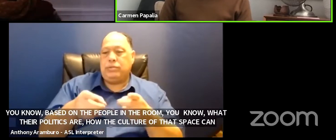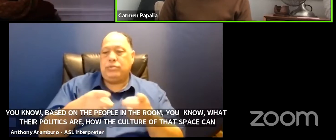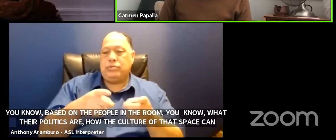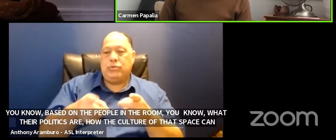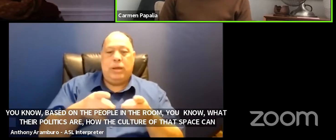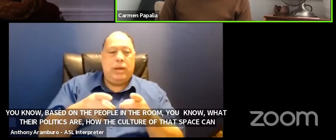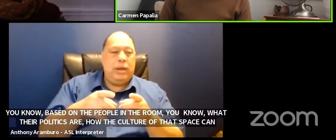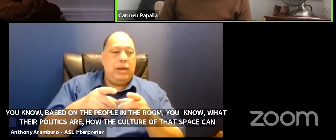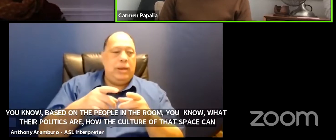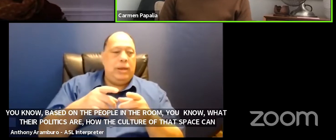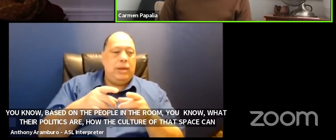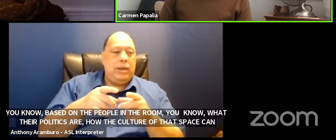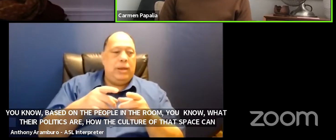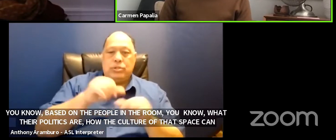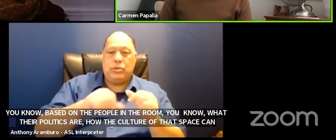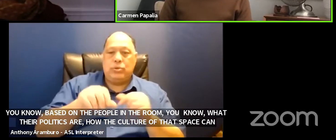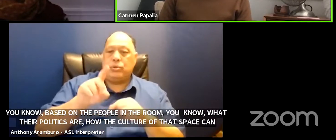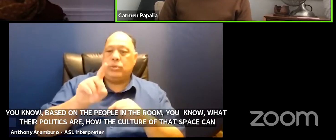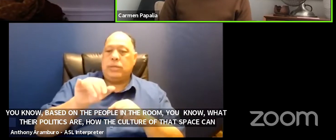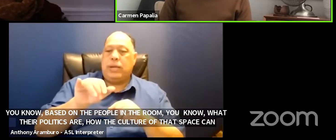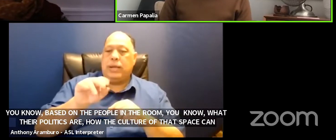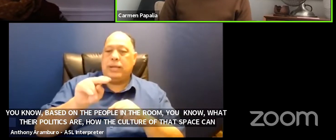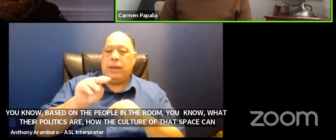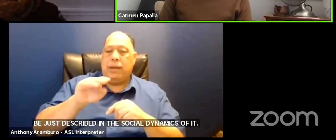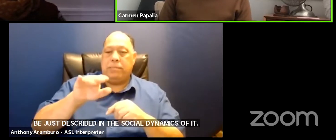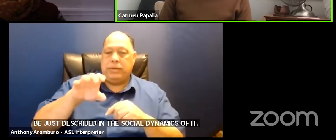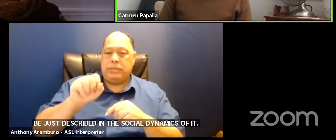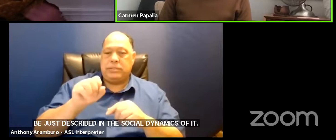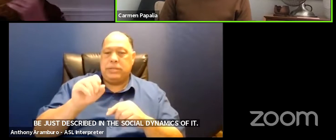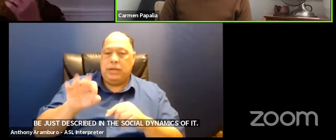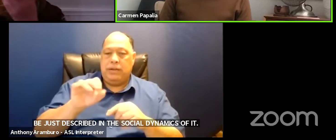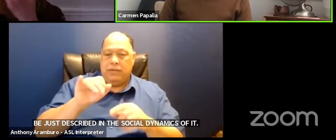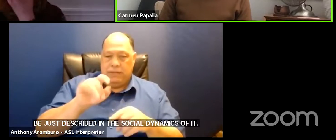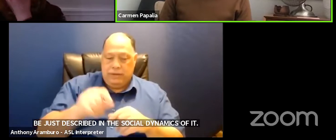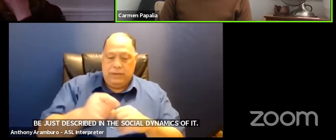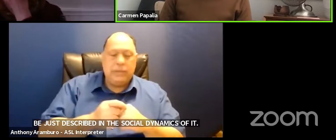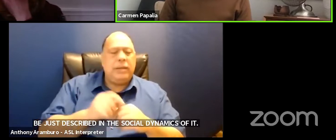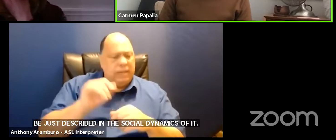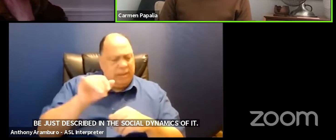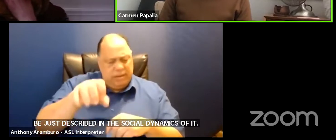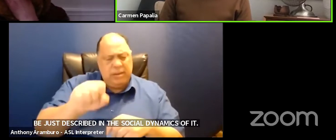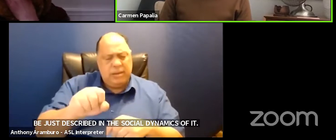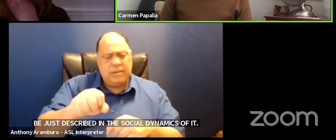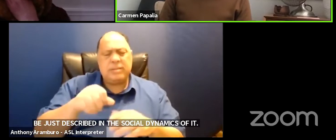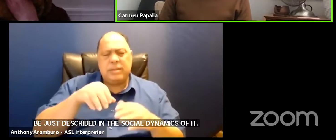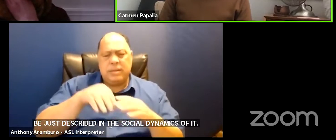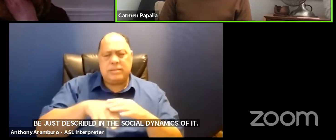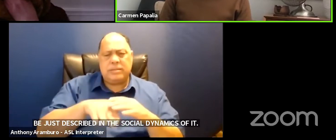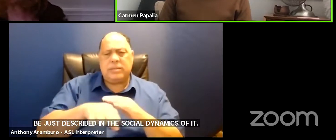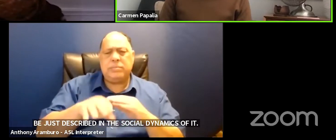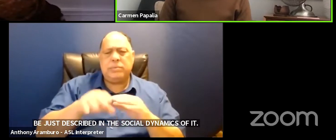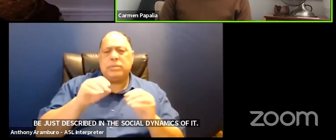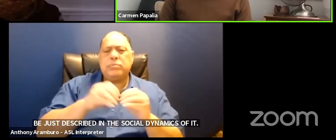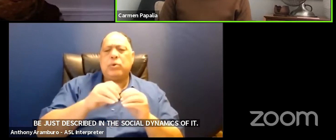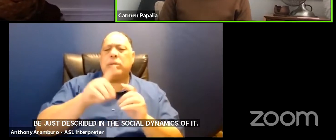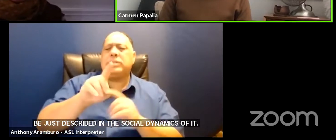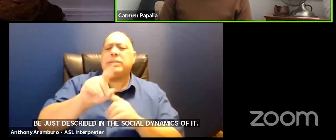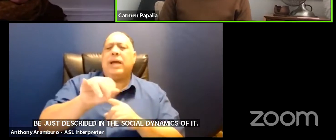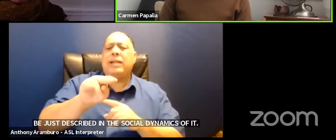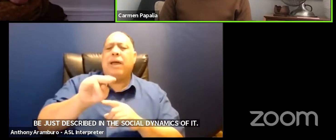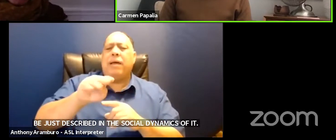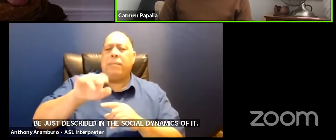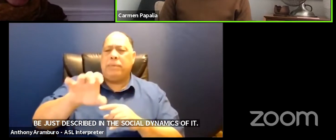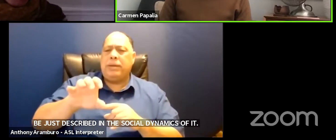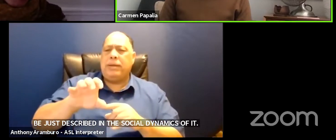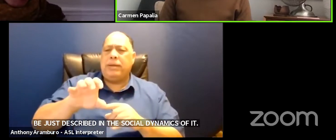and the social dynamics of it. So yeah, accessibility, I think, is more dynamic than